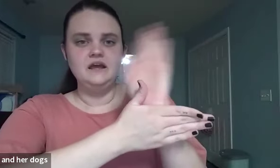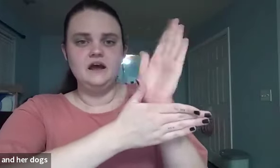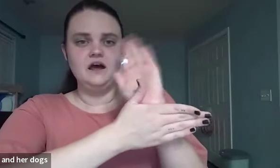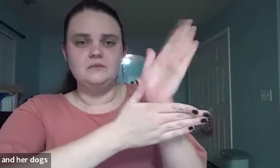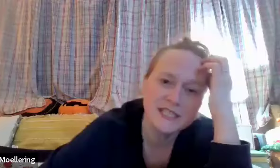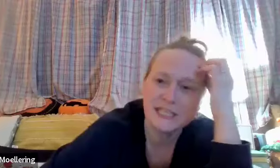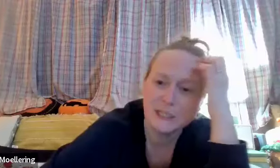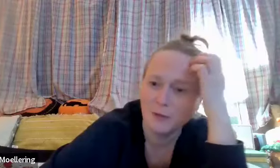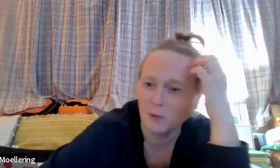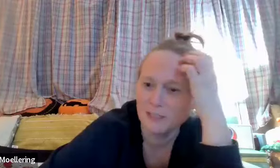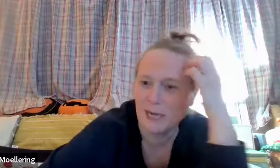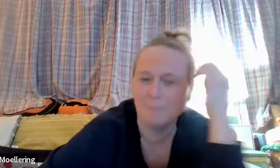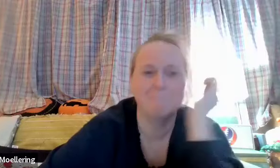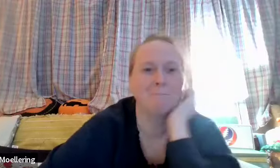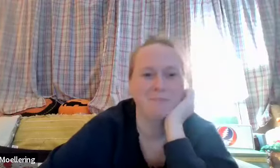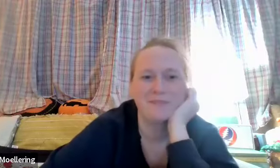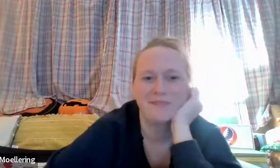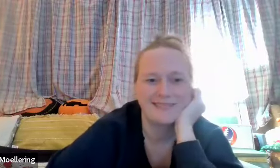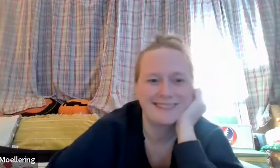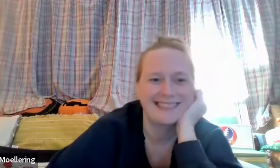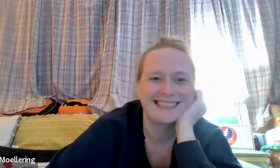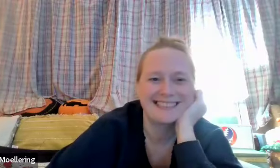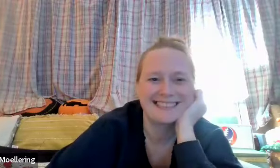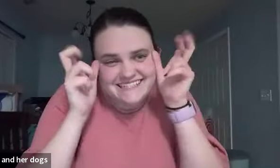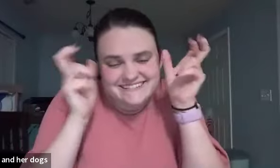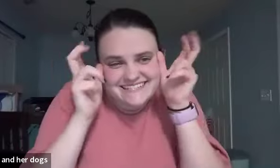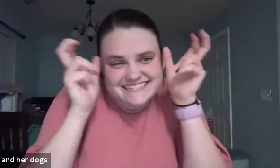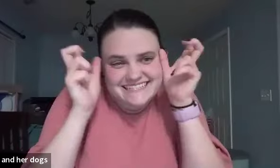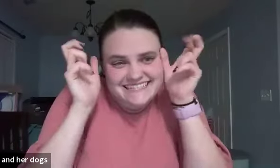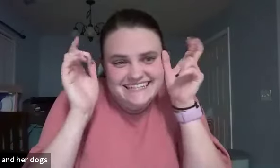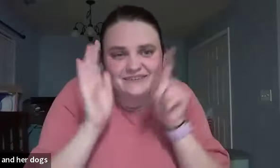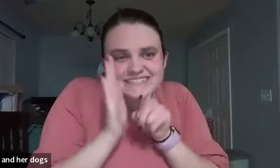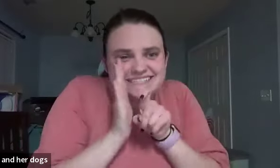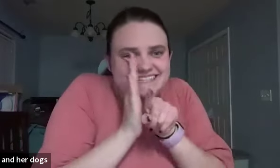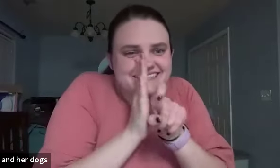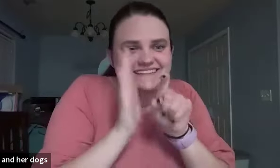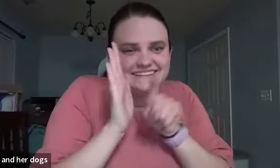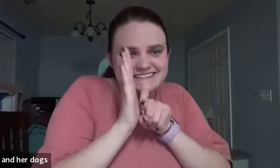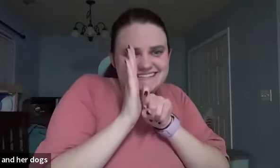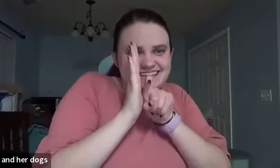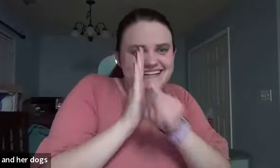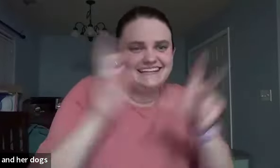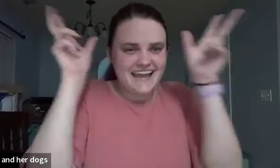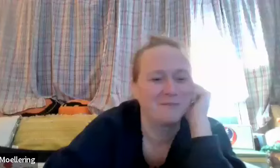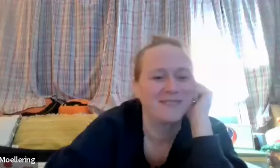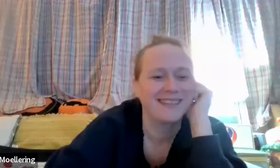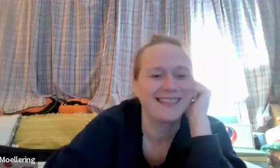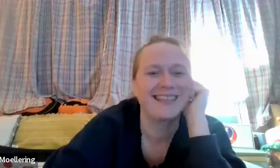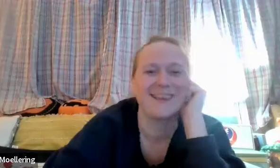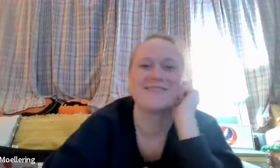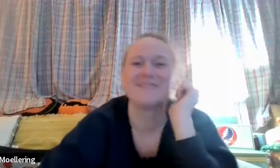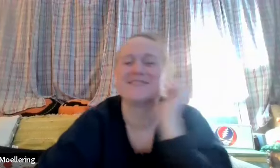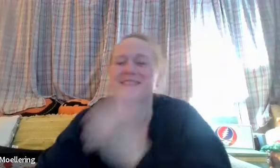Show me sneaky one more time. Why did mischievous like sneaky or sneaky? Oh, I got you. Okay. Yeah, I was like going like I was